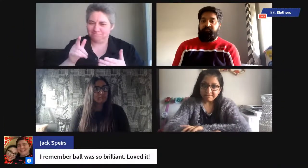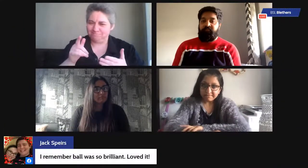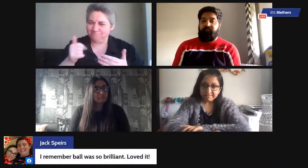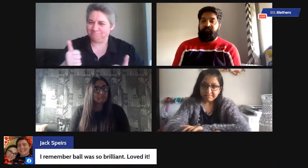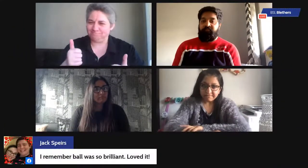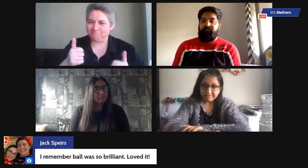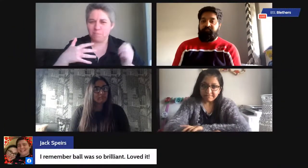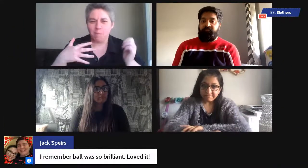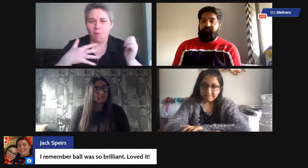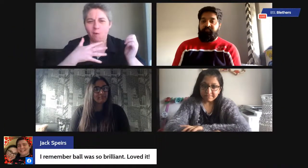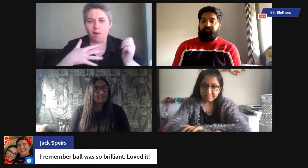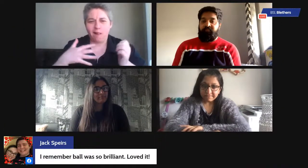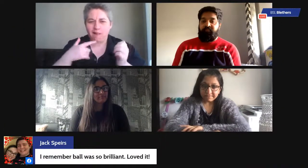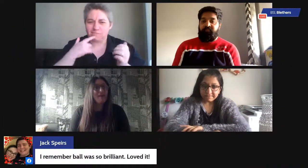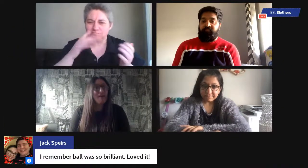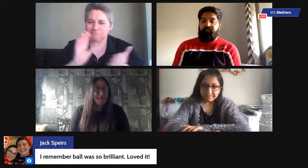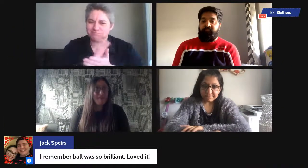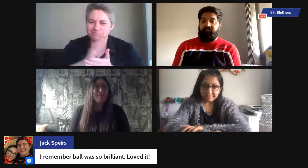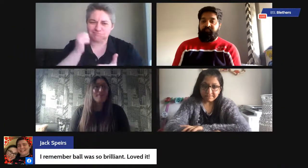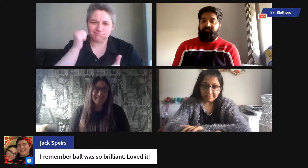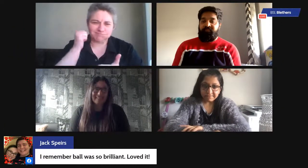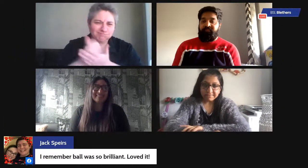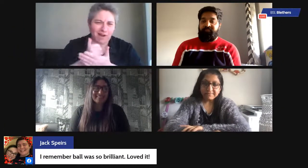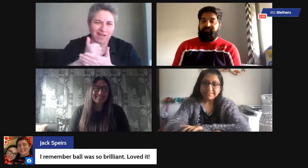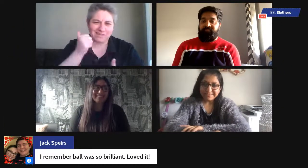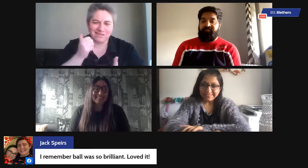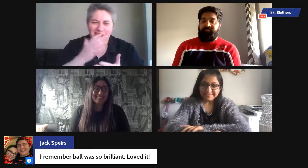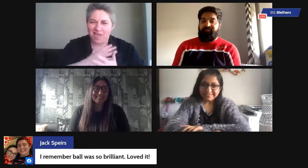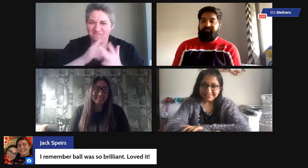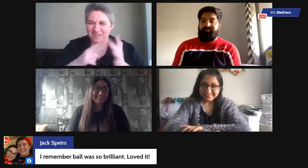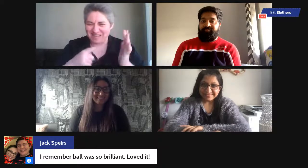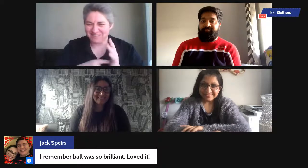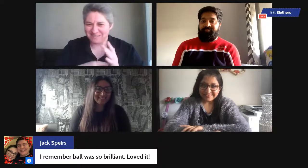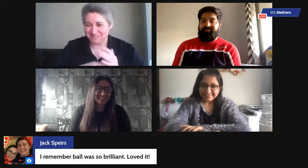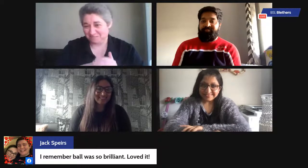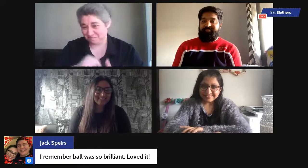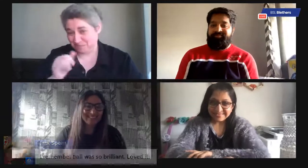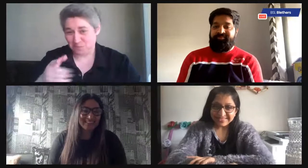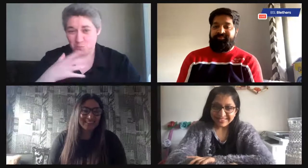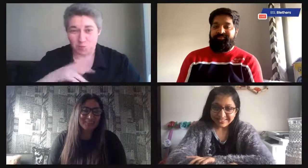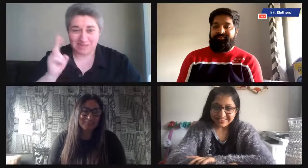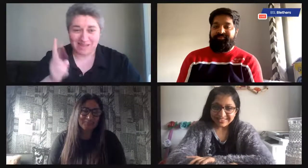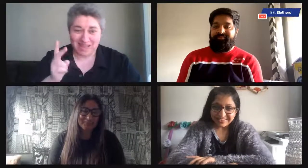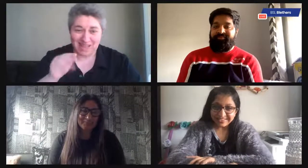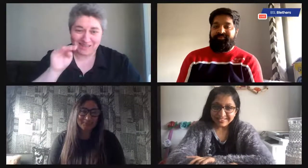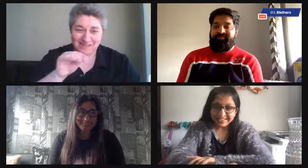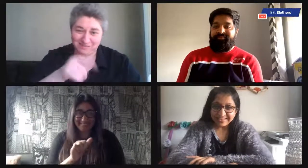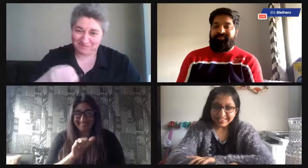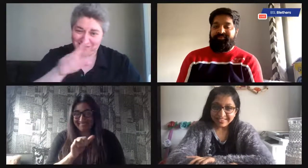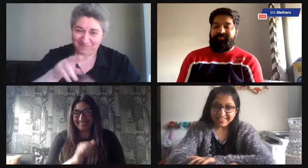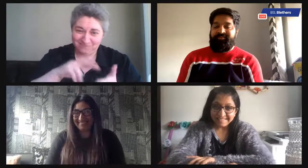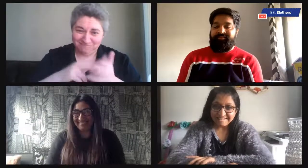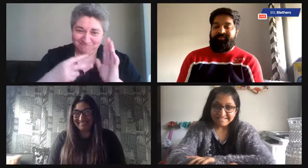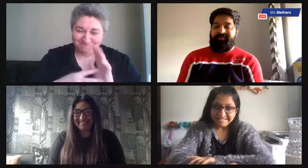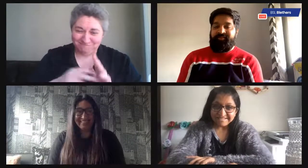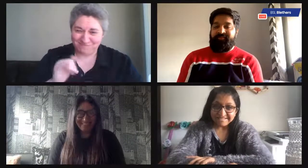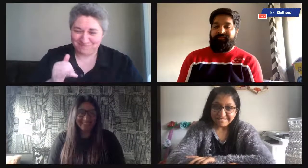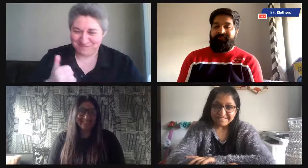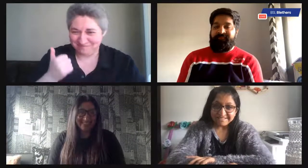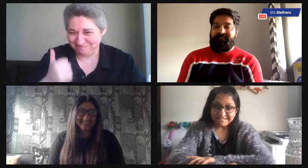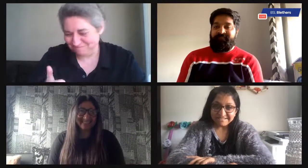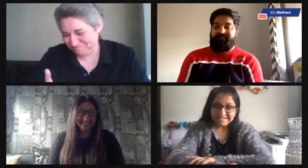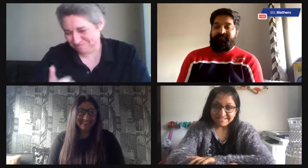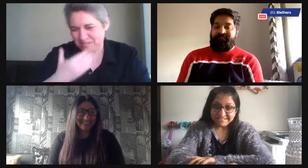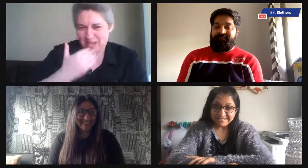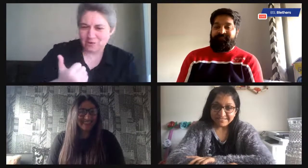comment is he could remember the ball, never forget it. It was a brilliant time. Absolutely loved it and desperate